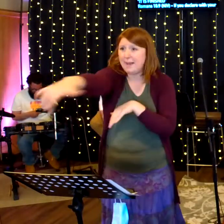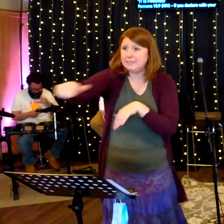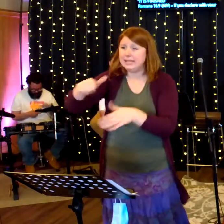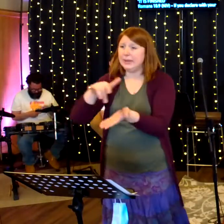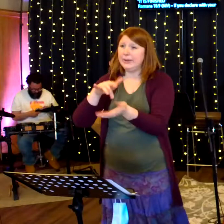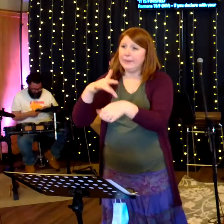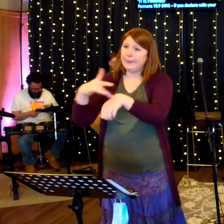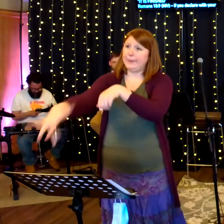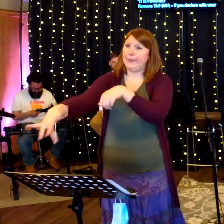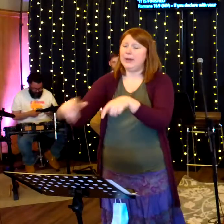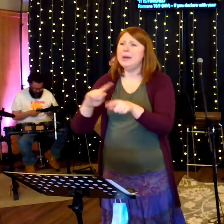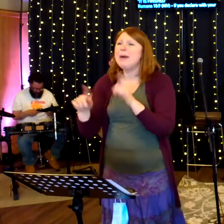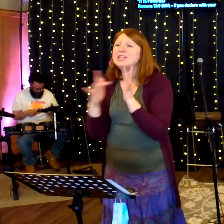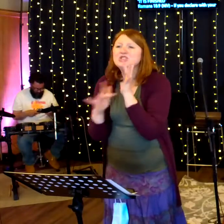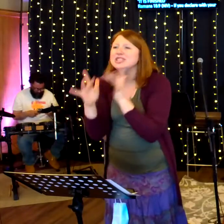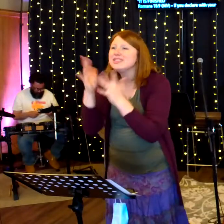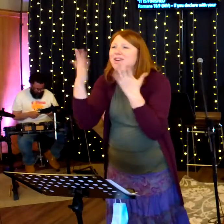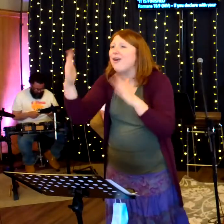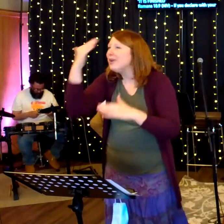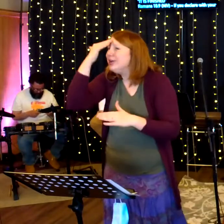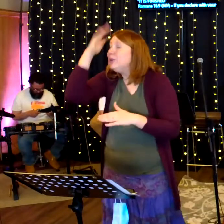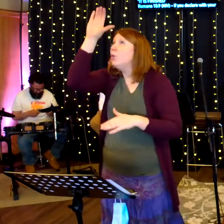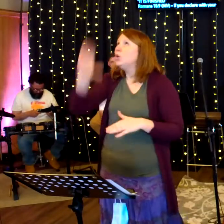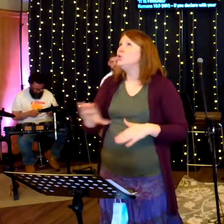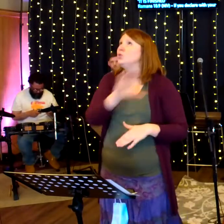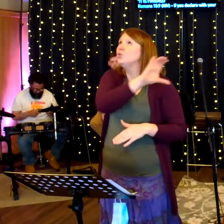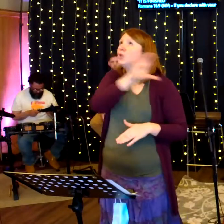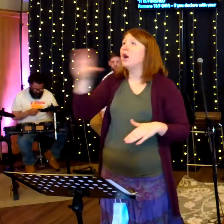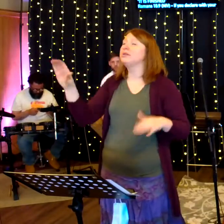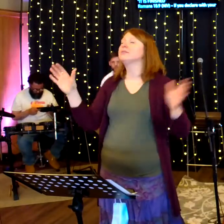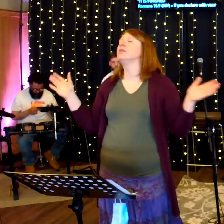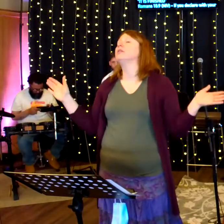moment. It was done.